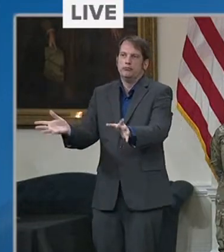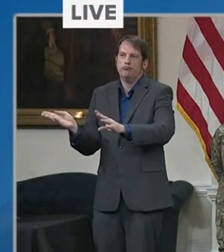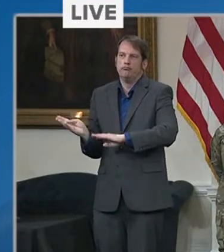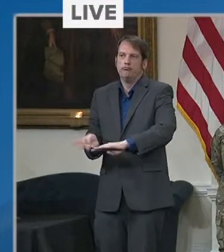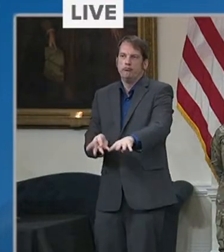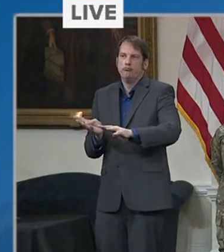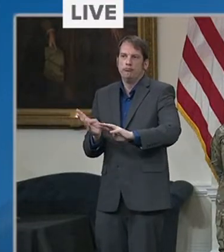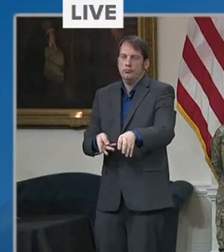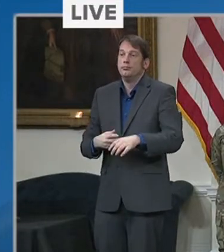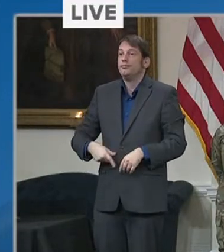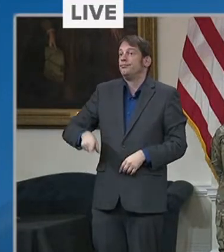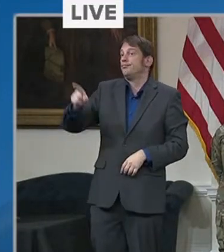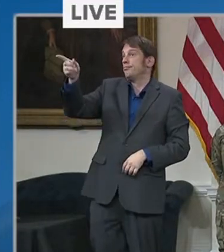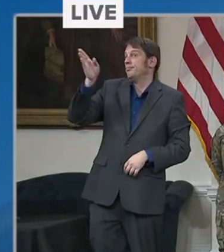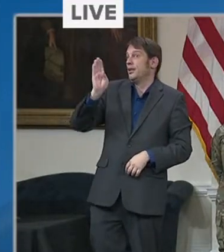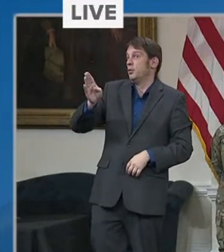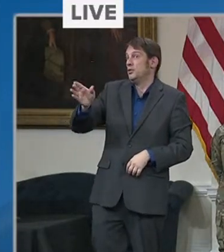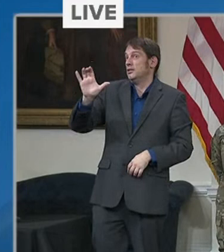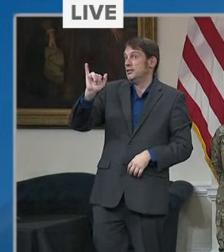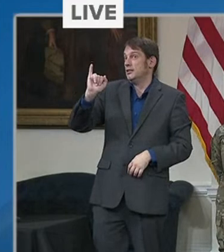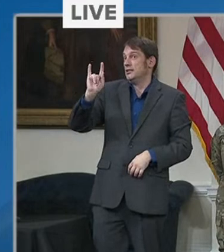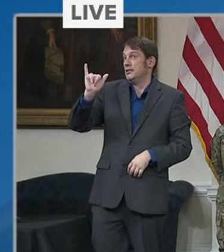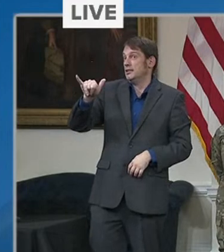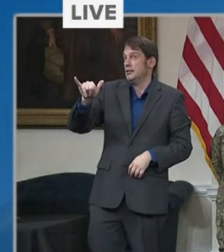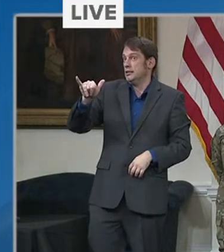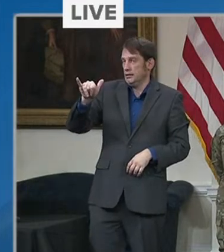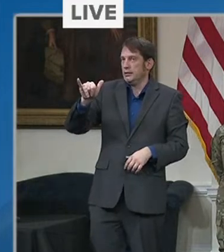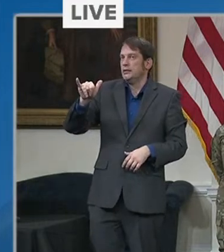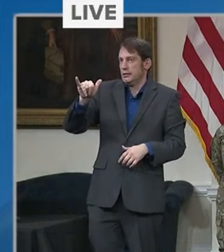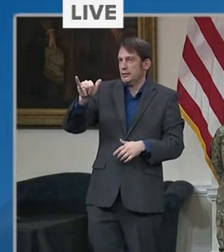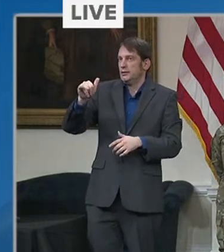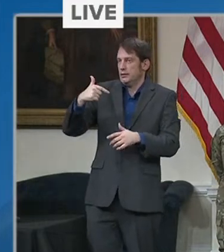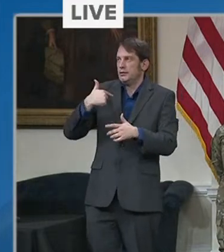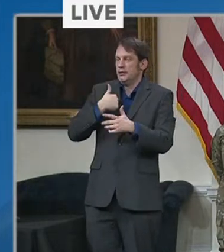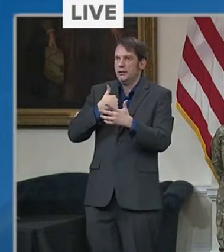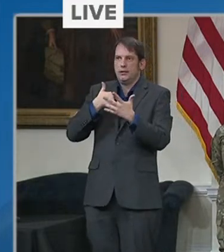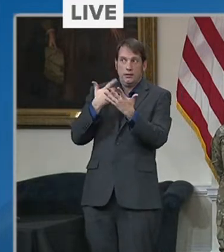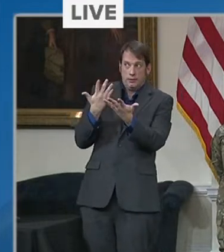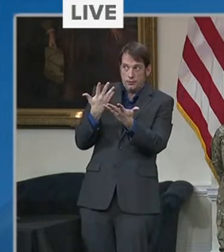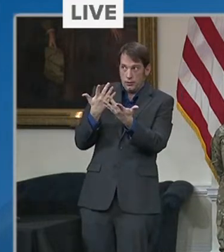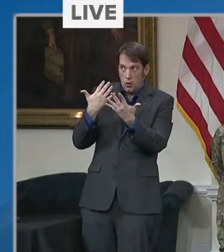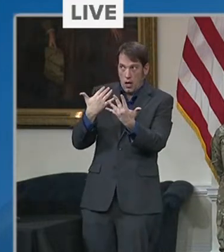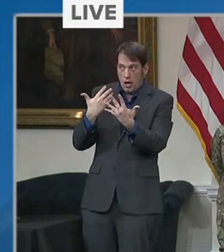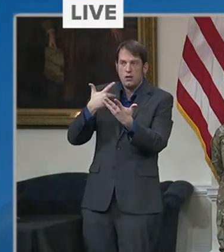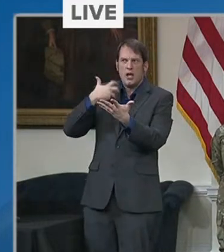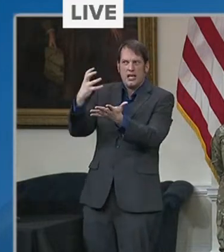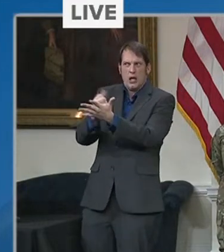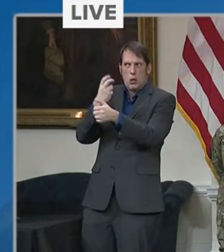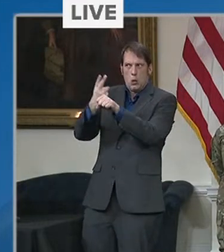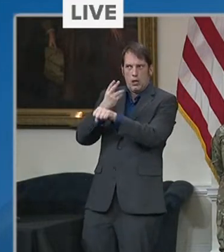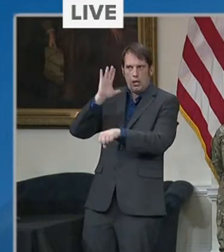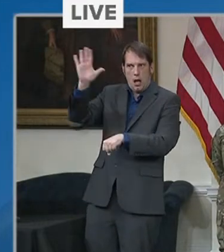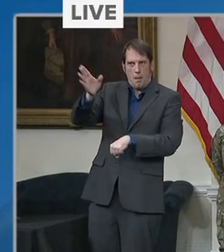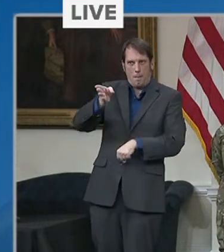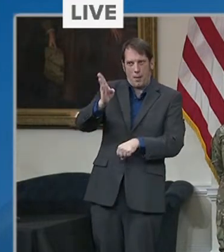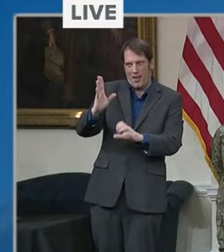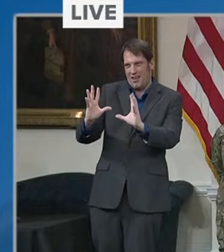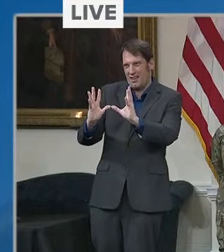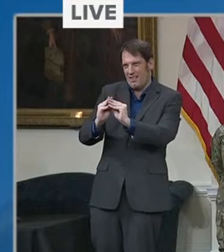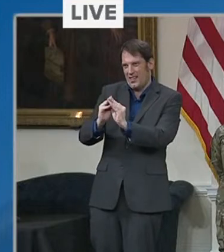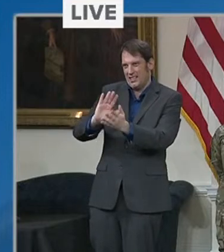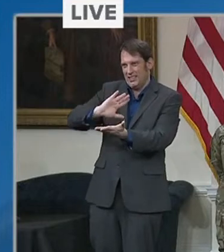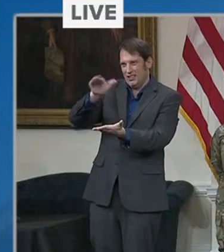than that, the Baltimore City Convention Center field site will begin providing